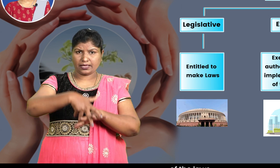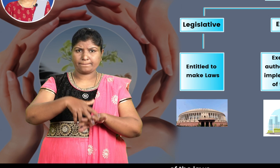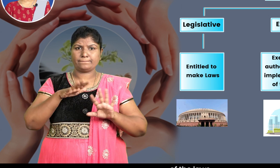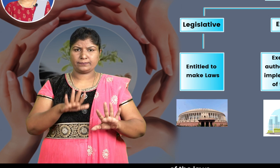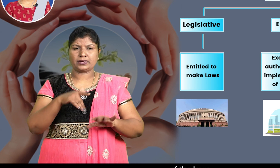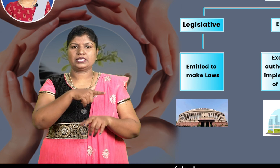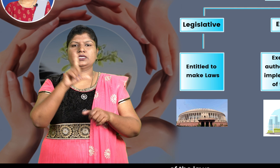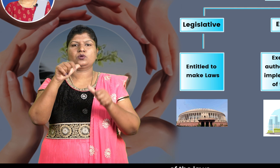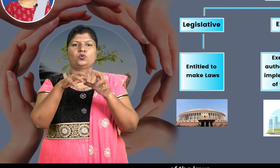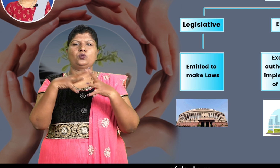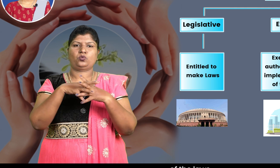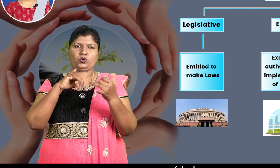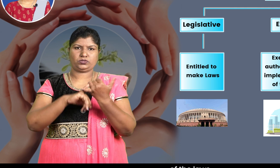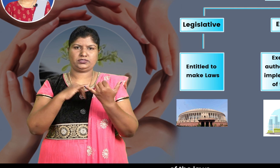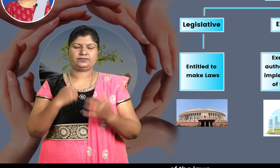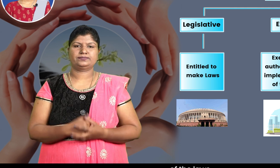of the laws.